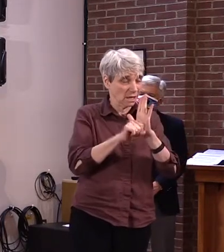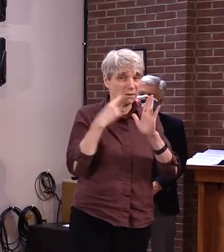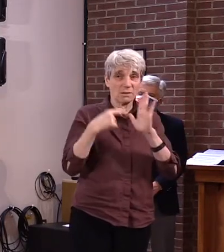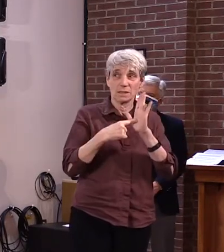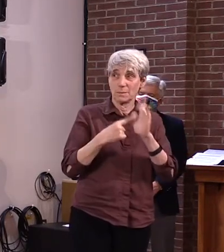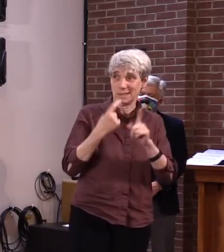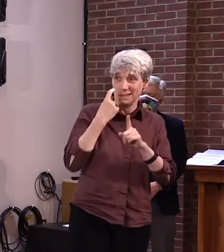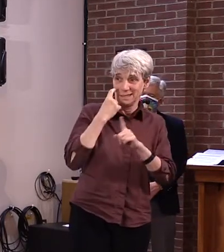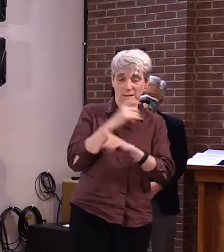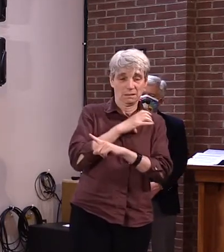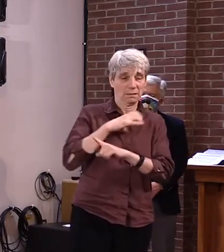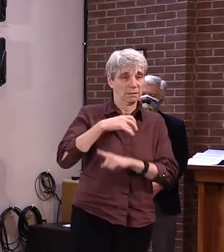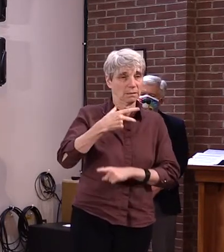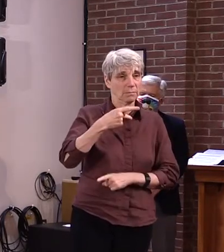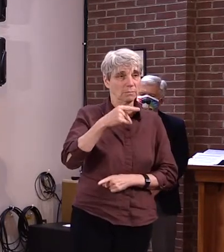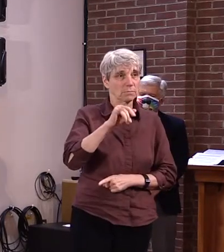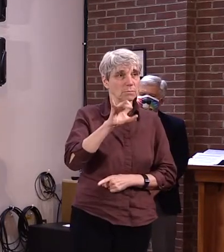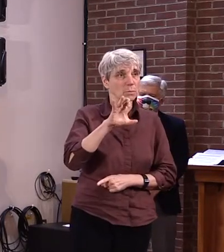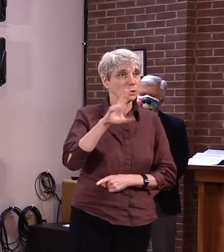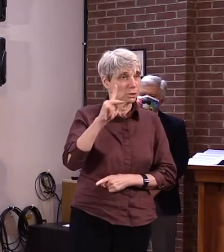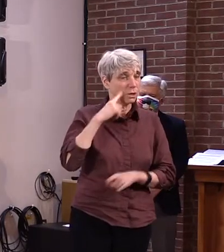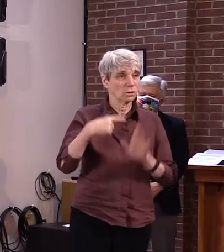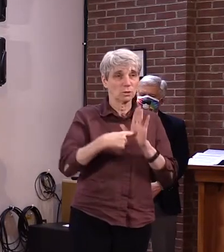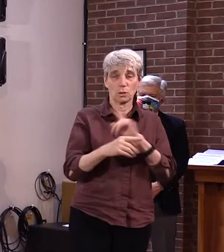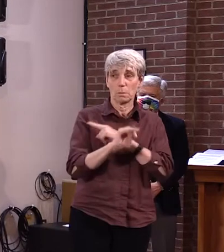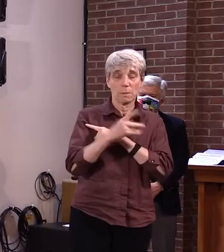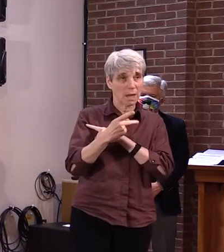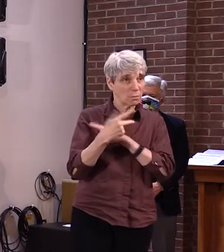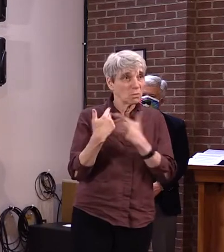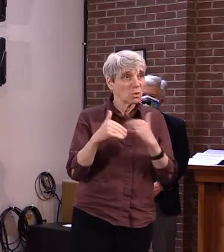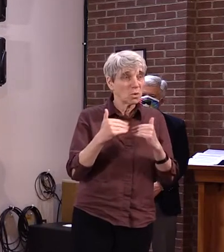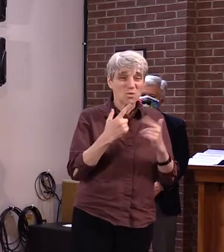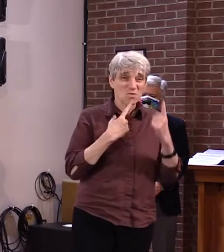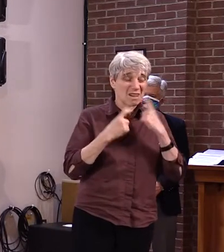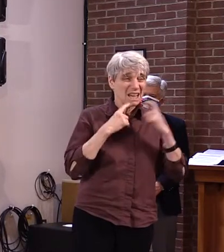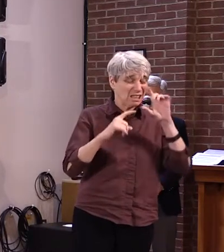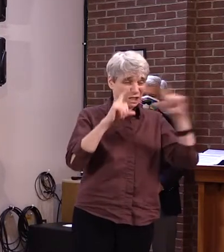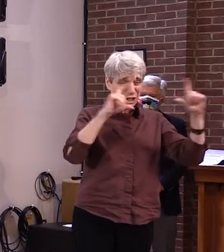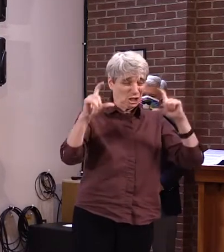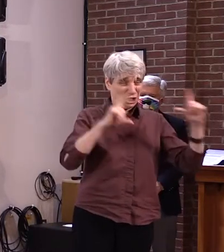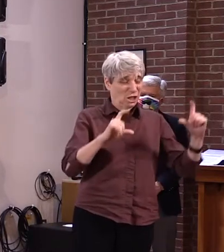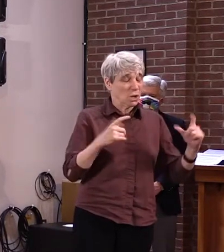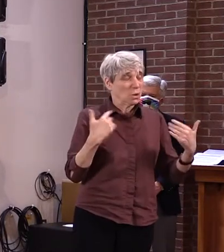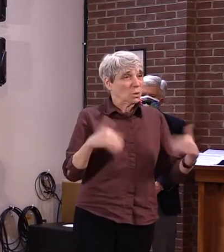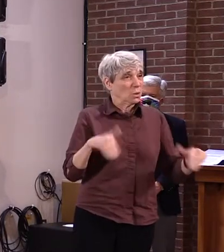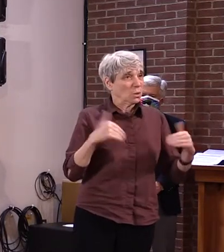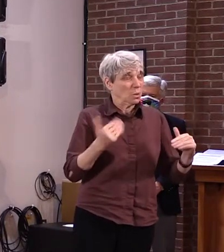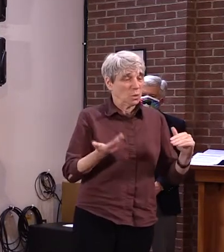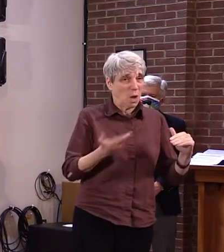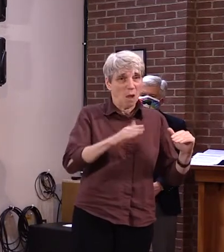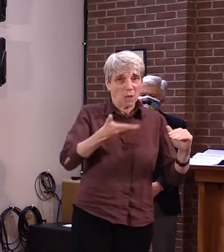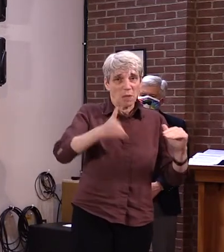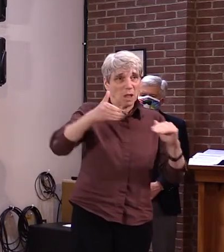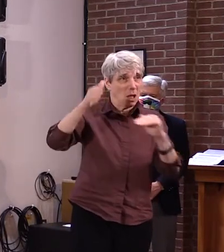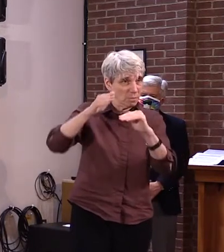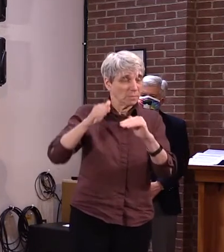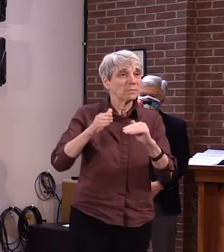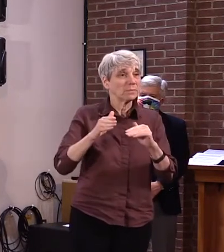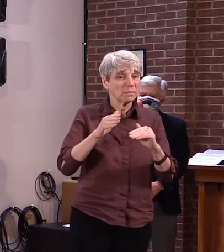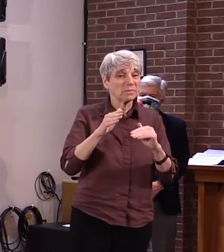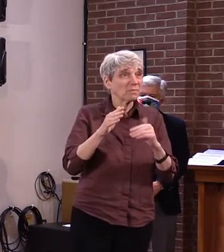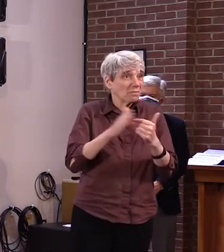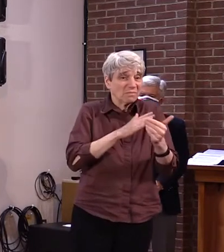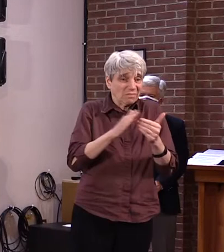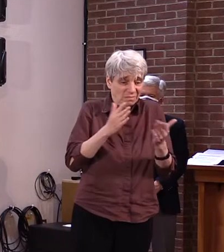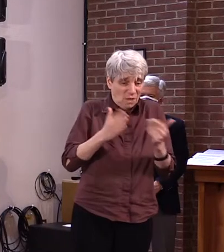Pichek showed it on the map. There's, you know, continuing case increases in this region,